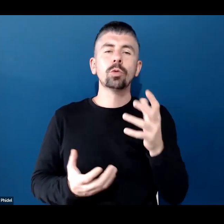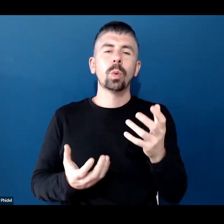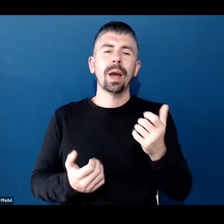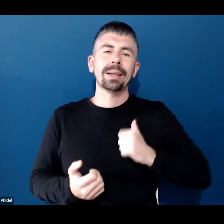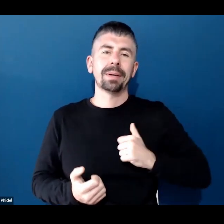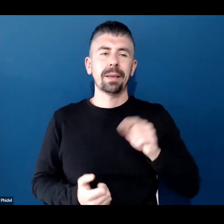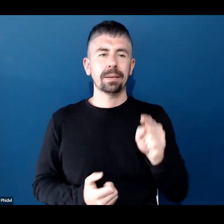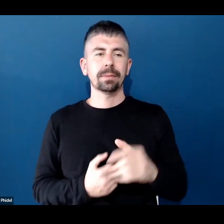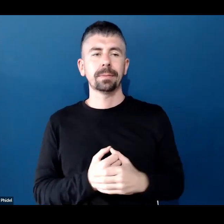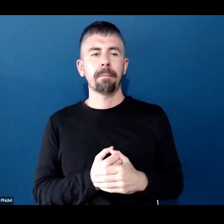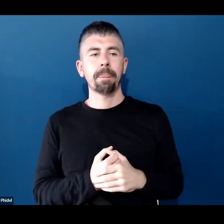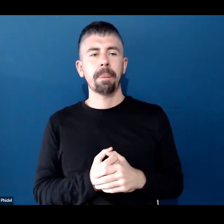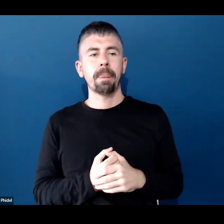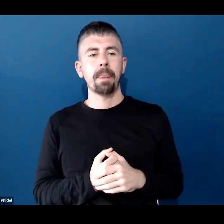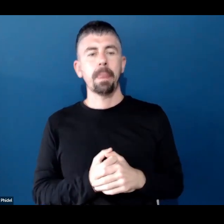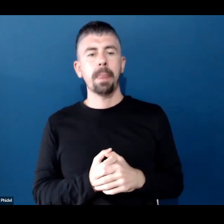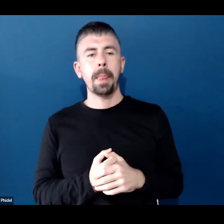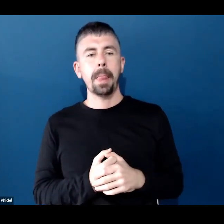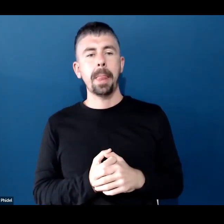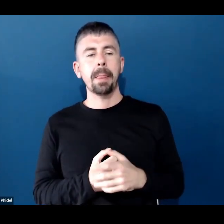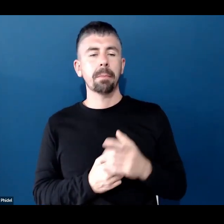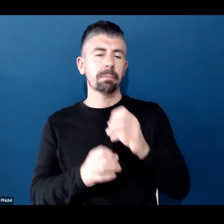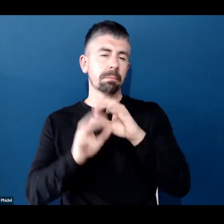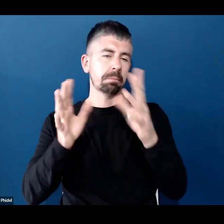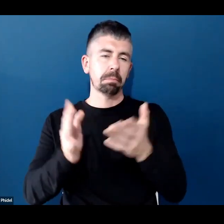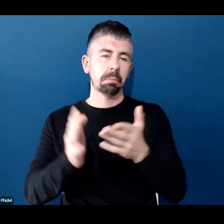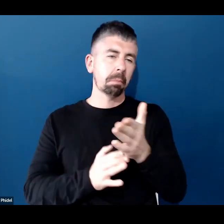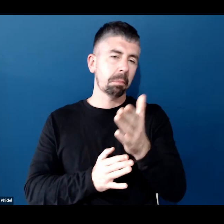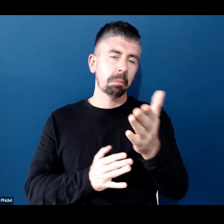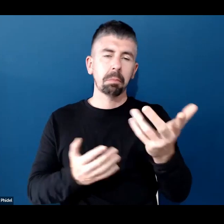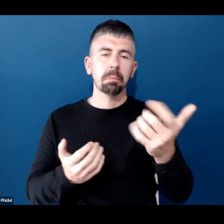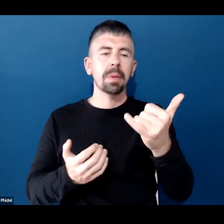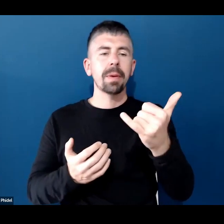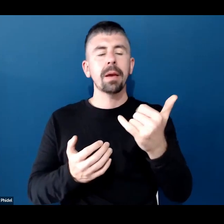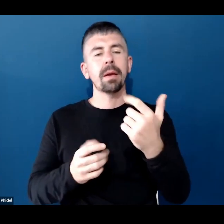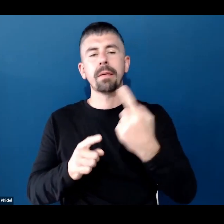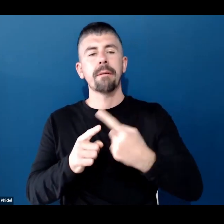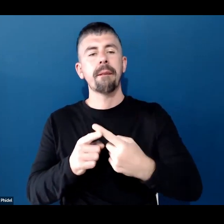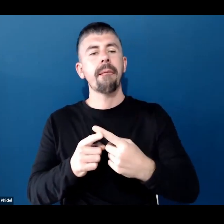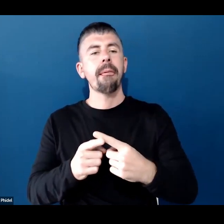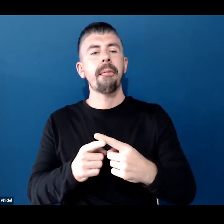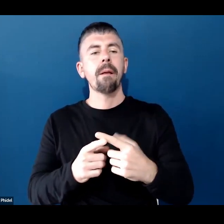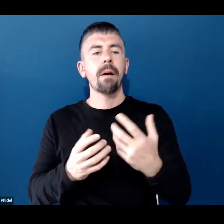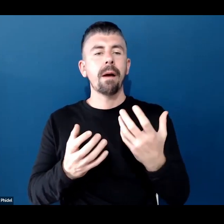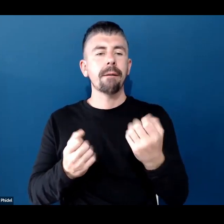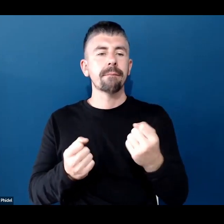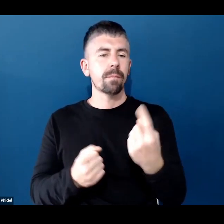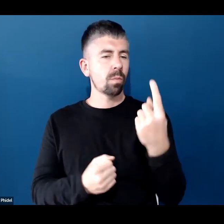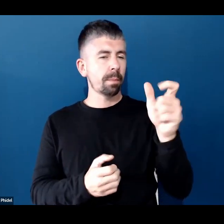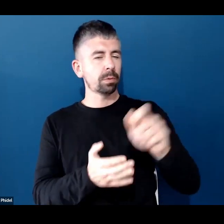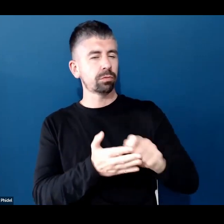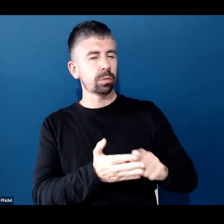that, through that, and we could go even, faster. Blair Fix was writing in the